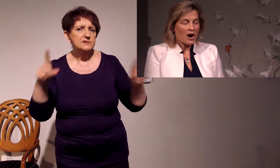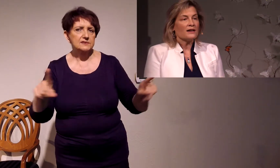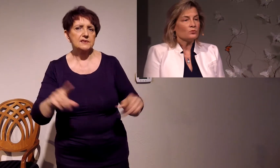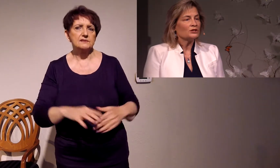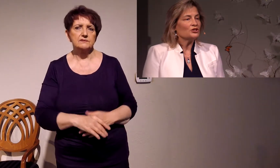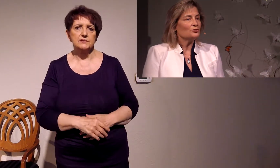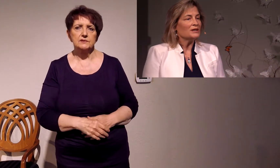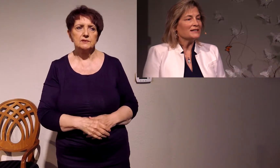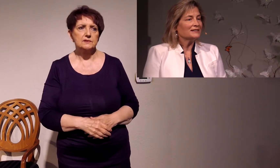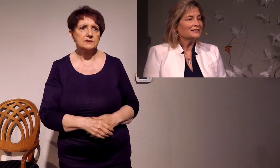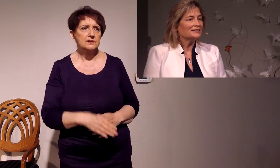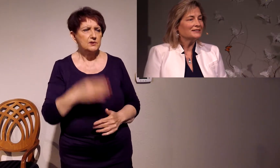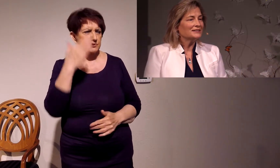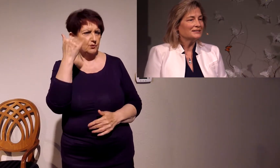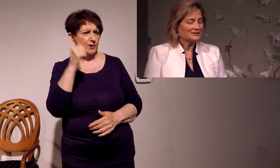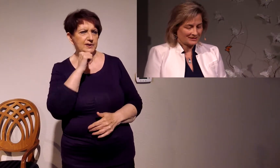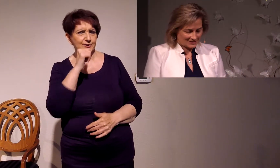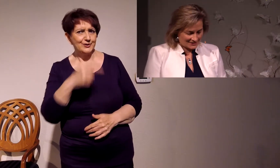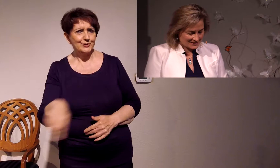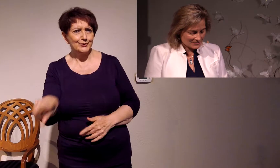So why wouldn't you be?